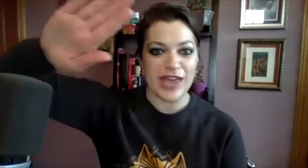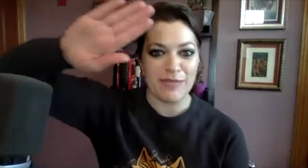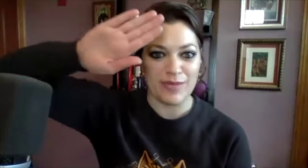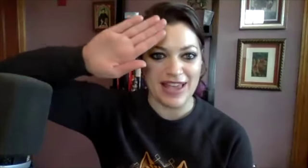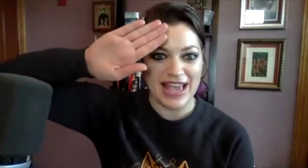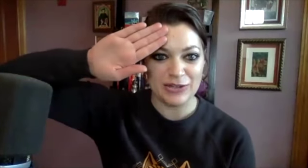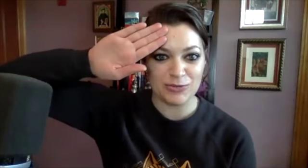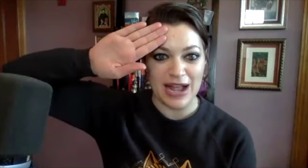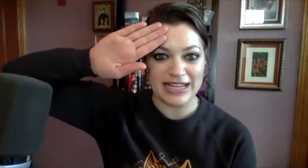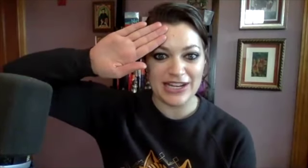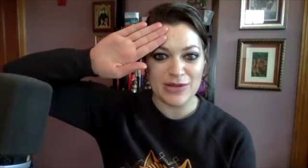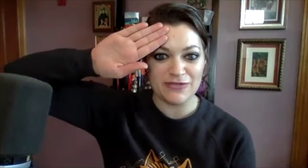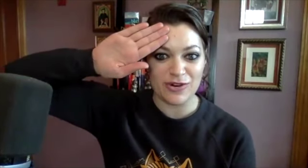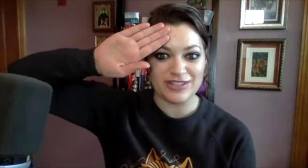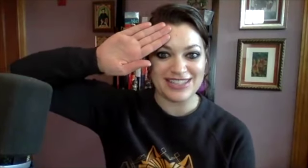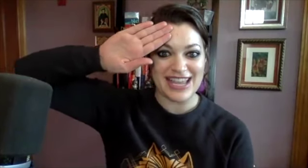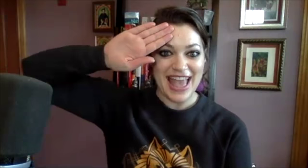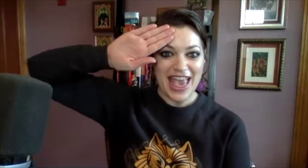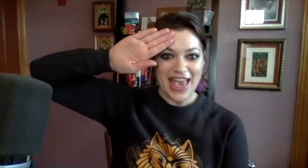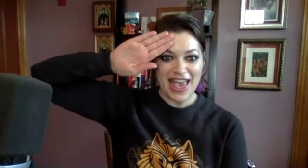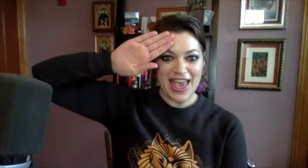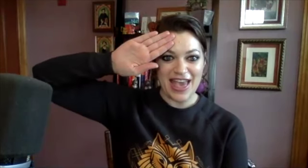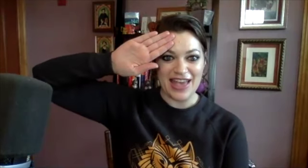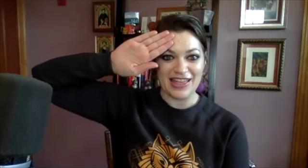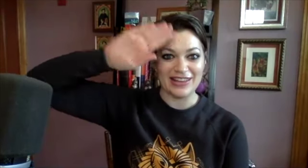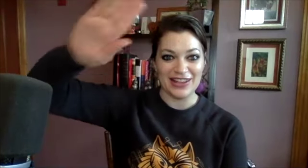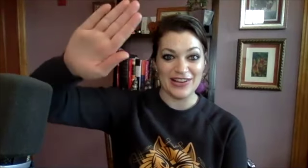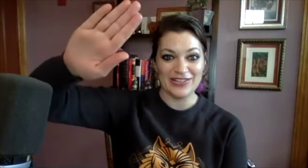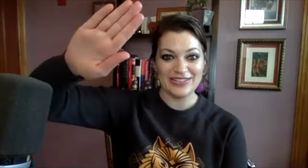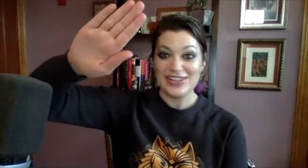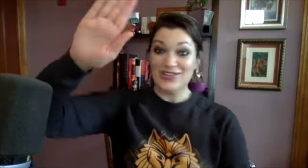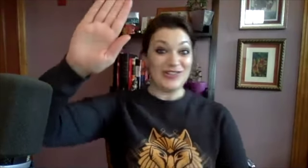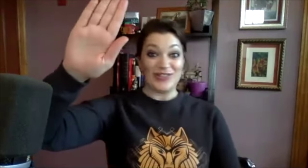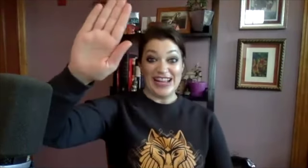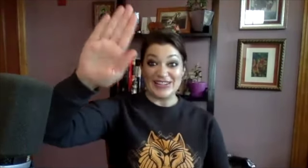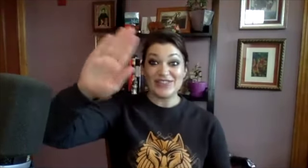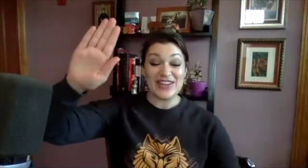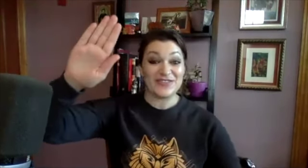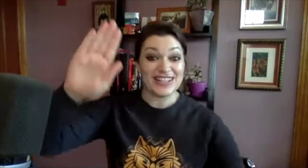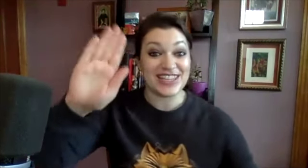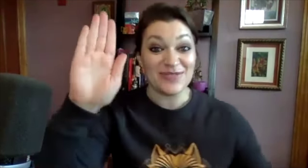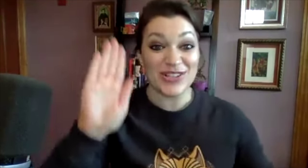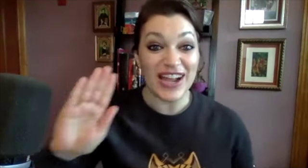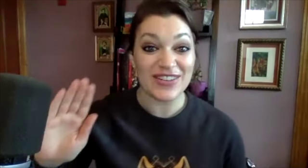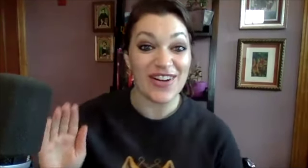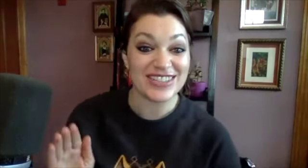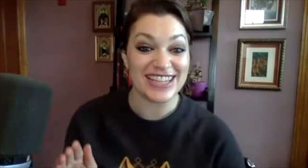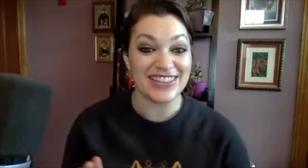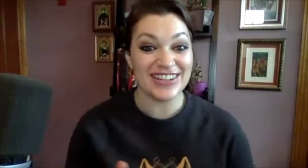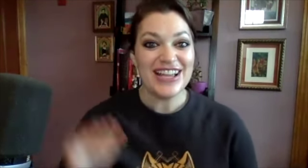put my hand right here on my forehead and I say, hello. Great. Okay, friends, can we try that all together?